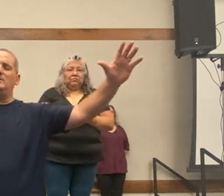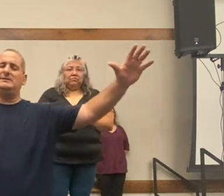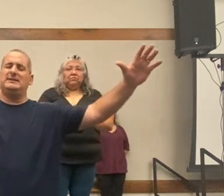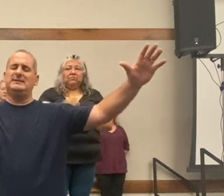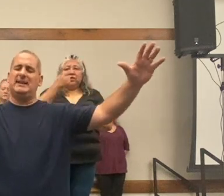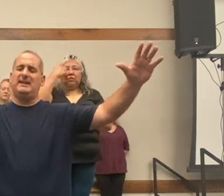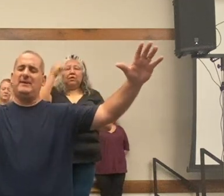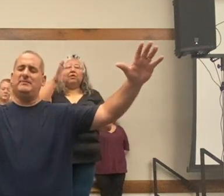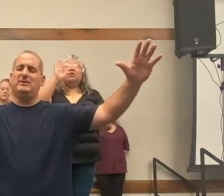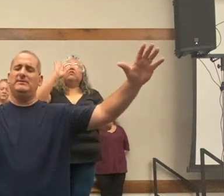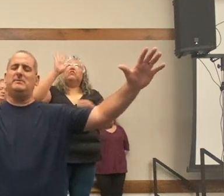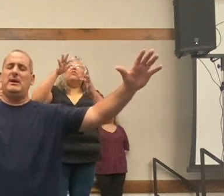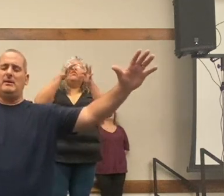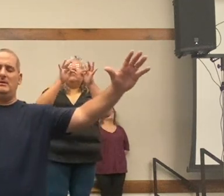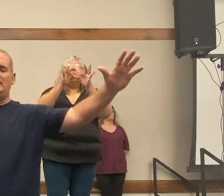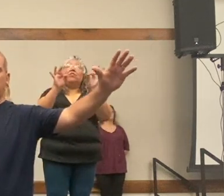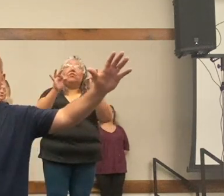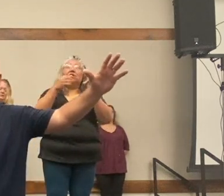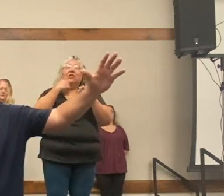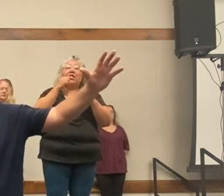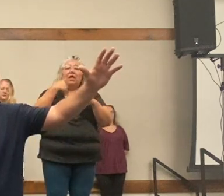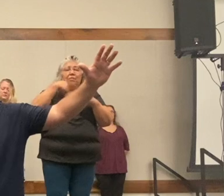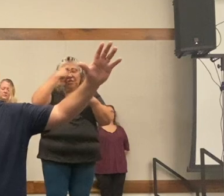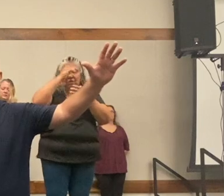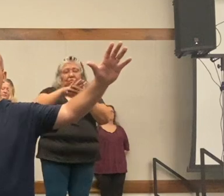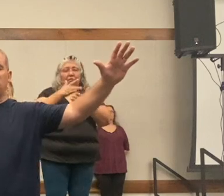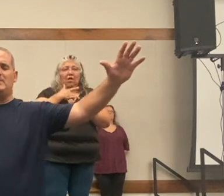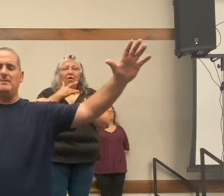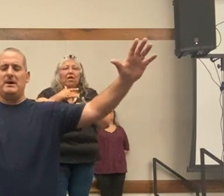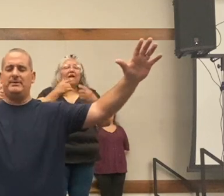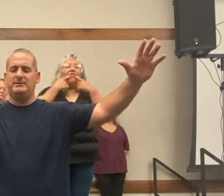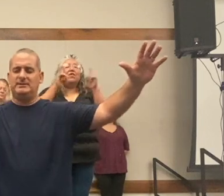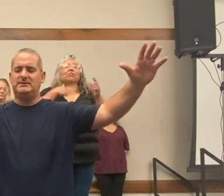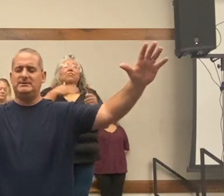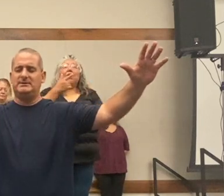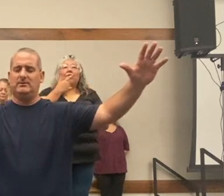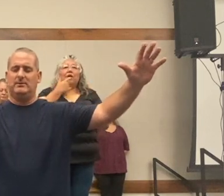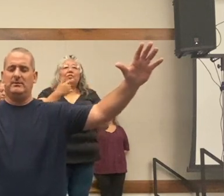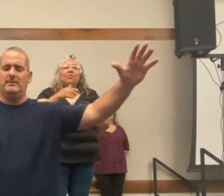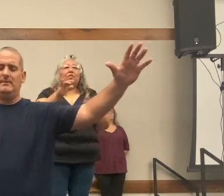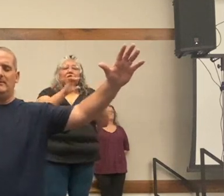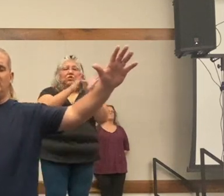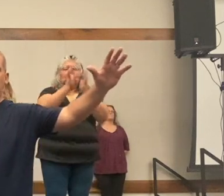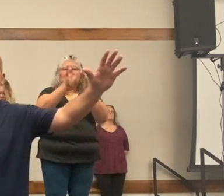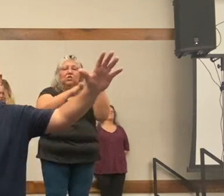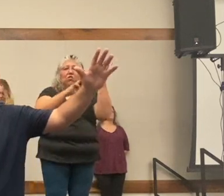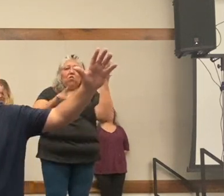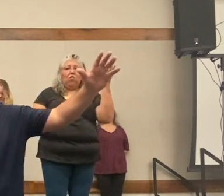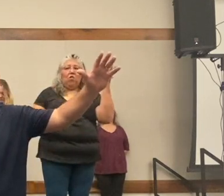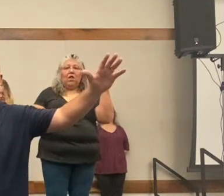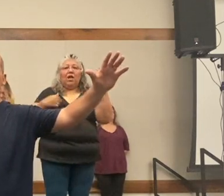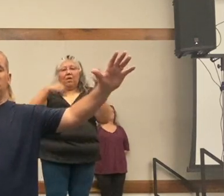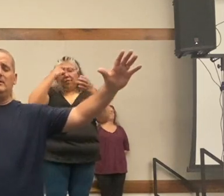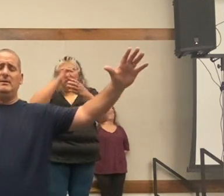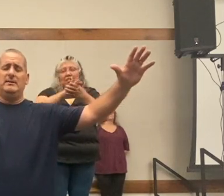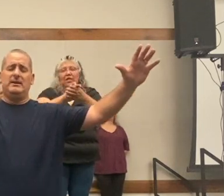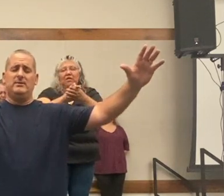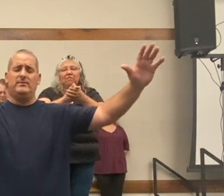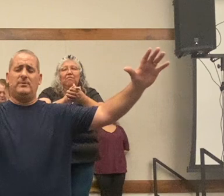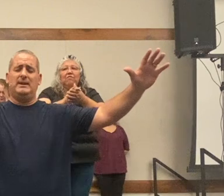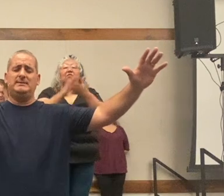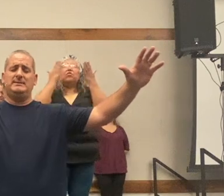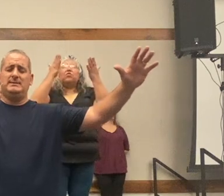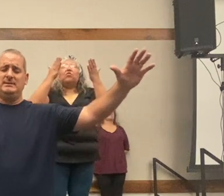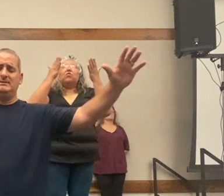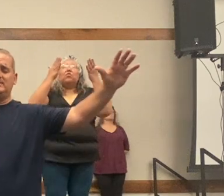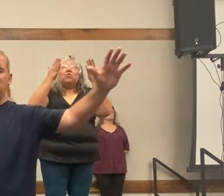Because your word says that if I believe in my heart, and confess with my mouth that Jesus is Lord. And I believe that you